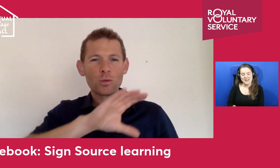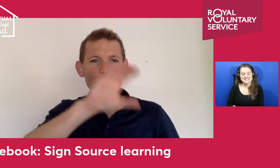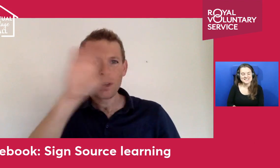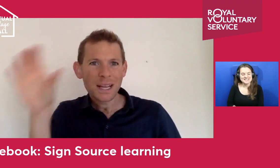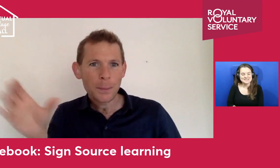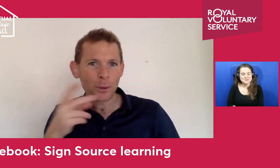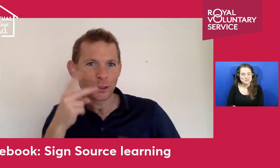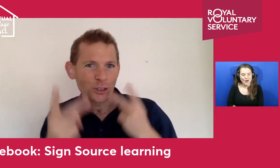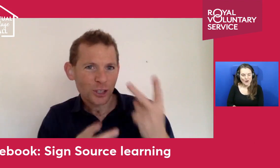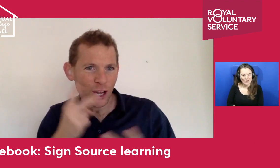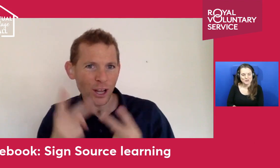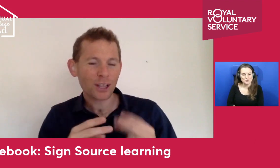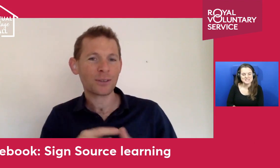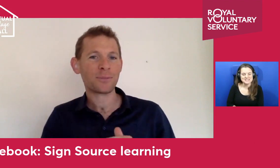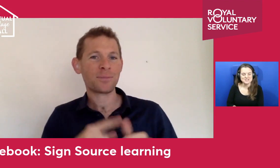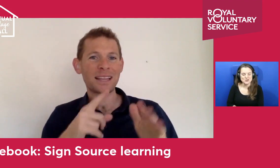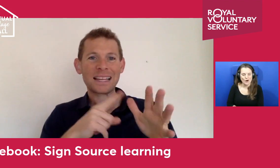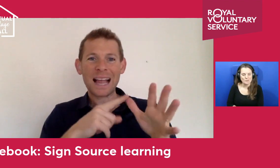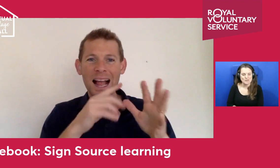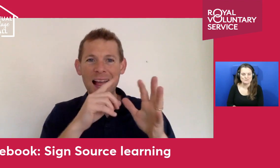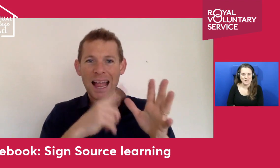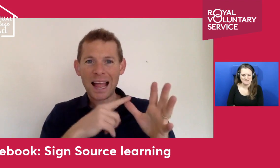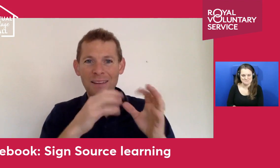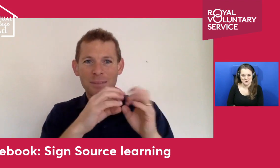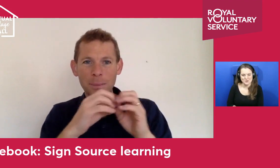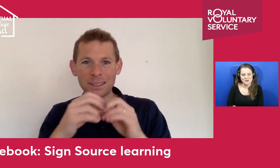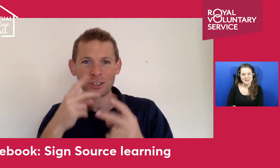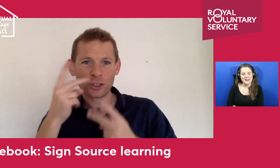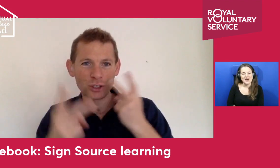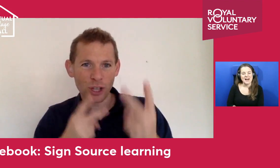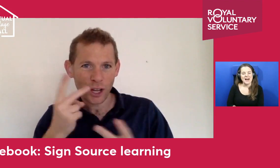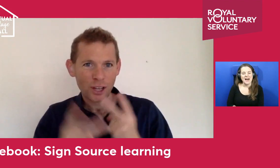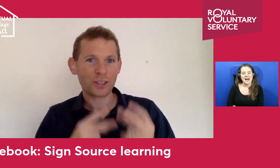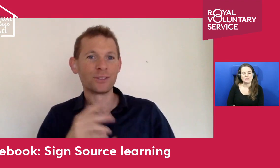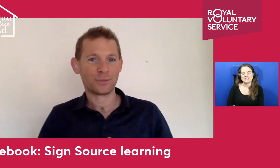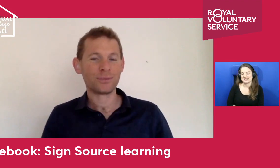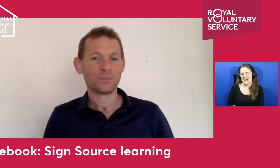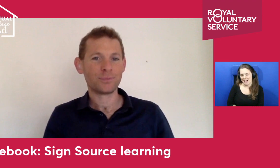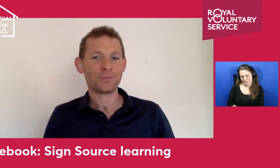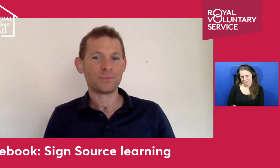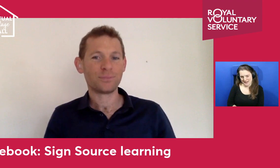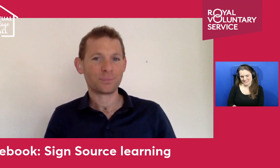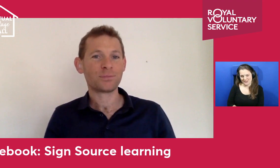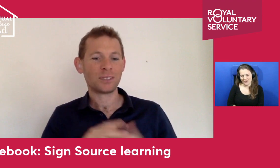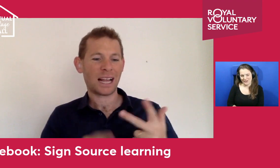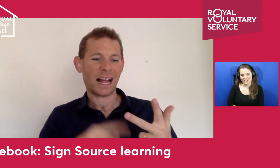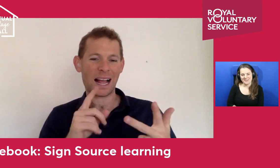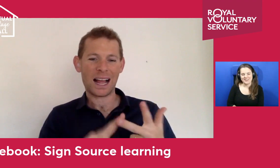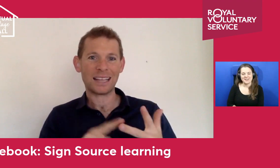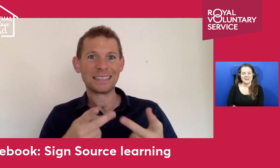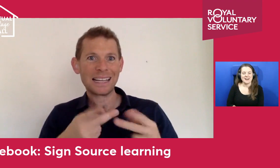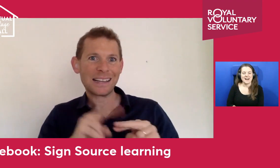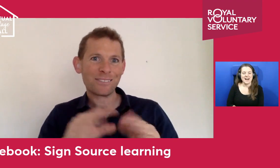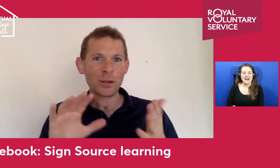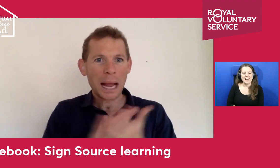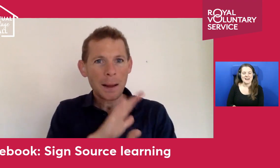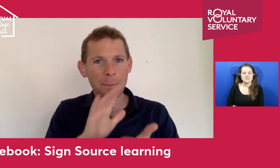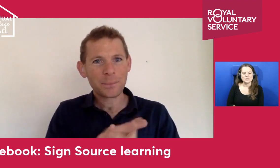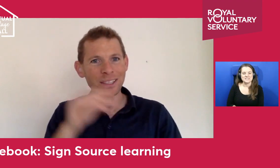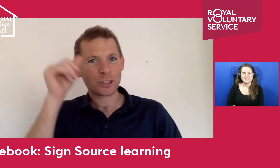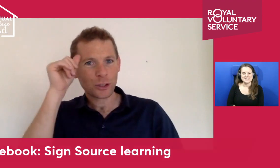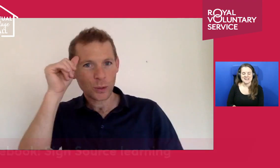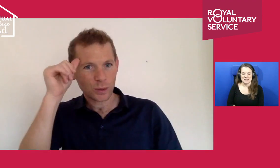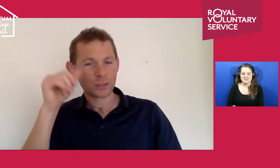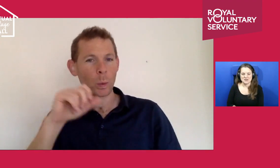time we actually did some songs. We did the song about the rainbow, and we did the alphabet song. And